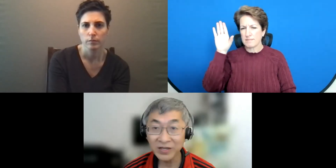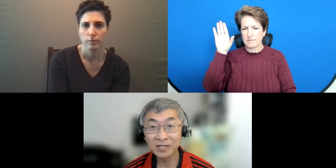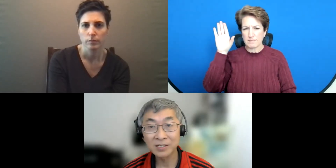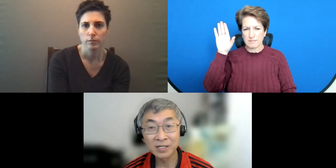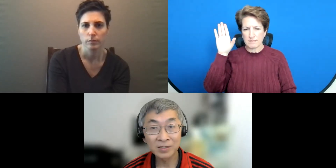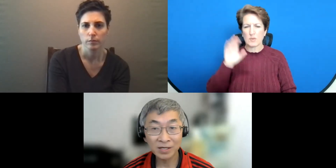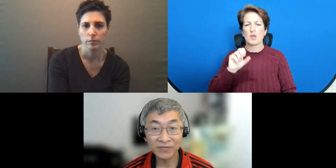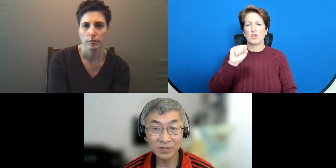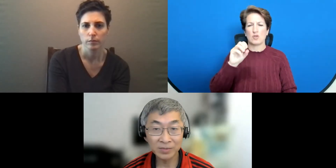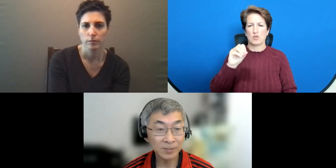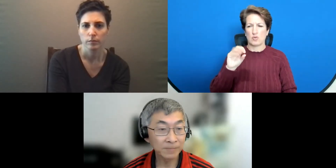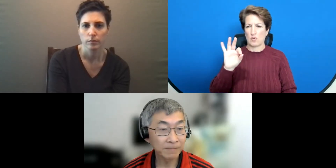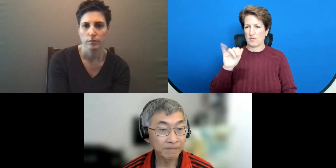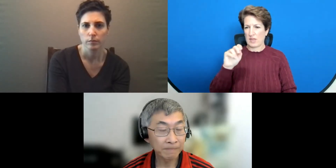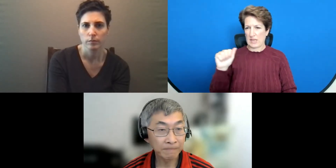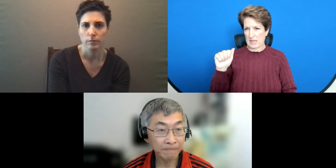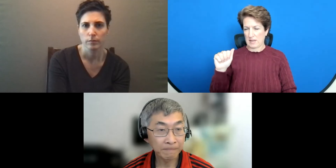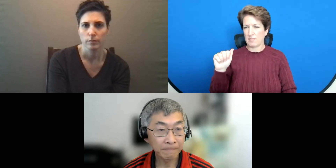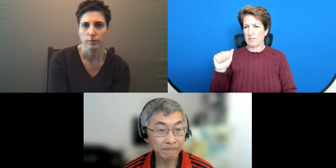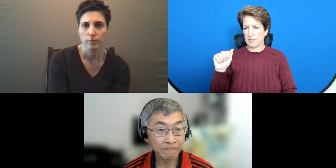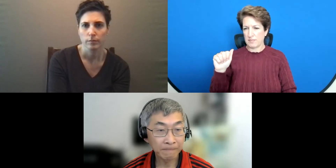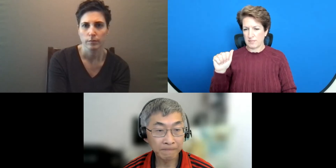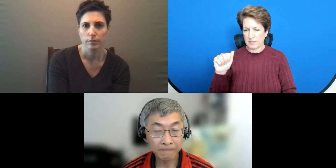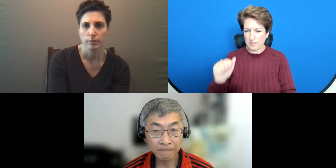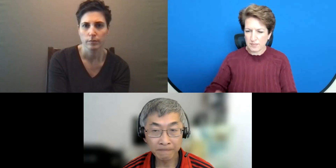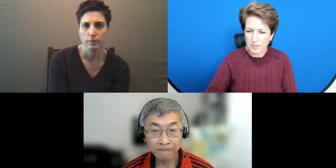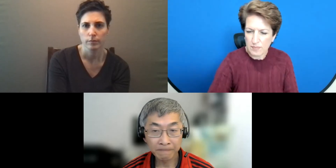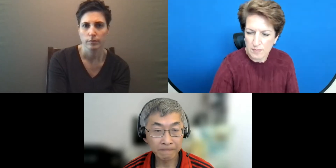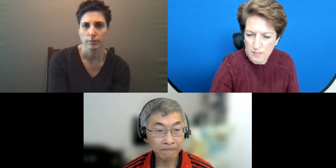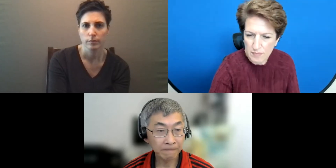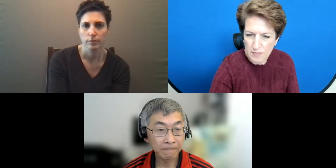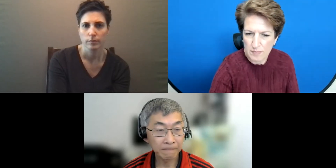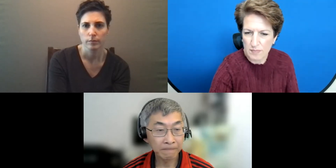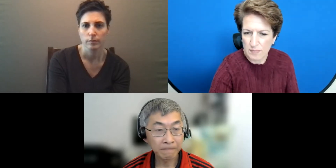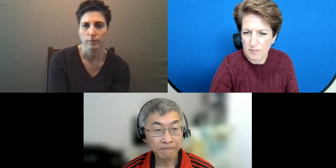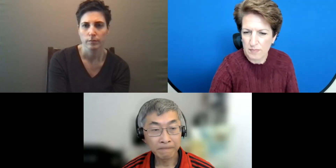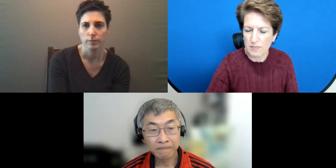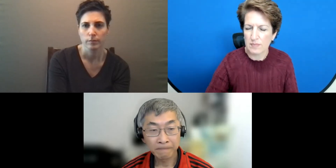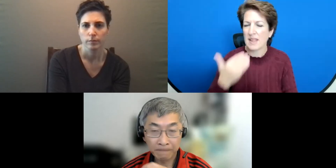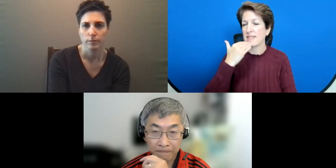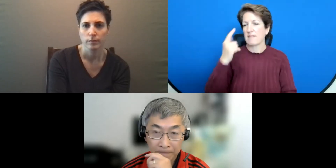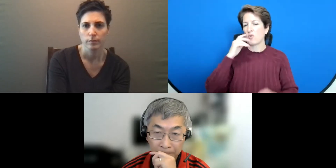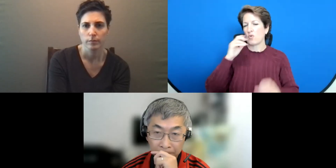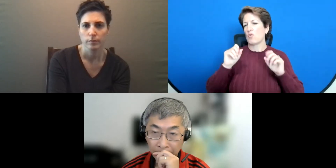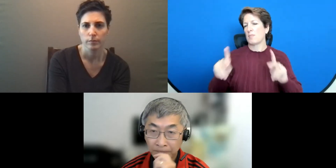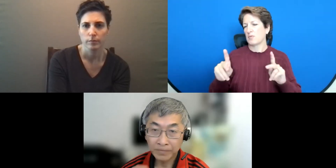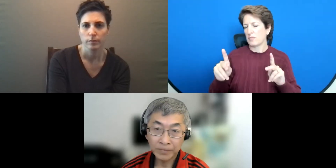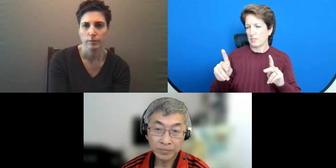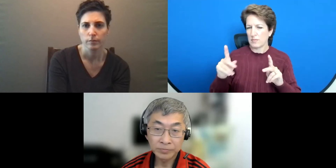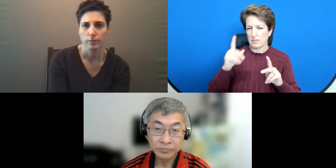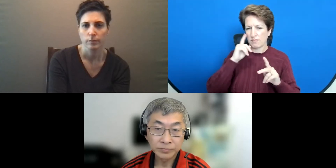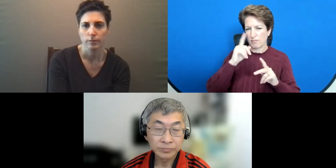Sophia. Okay. Sophia. Thank you, Charles, for giving me a chance to talk about it. At the beginning, when